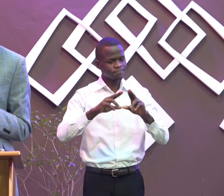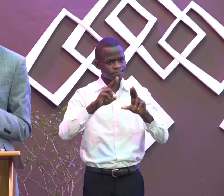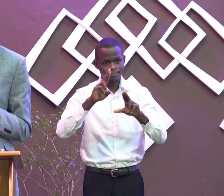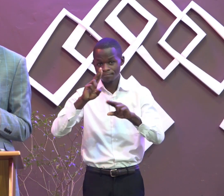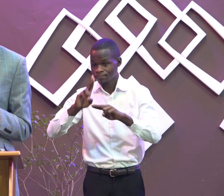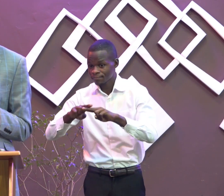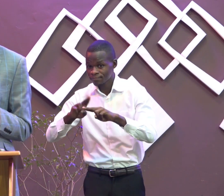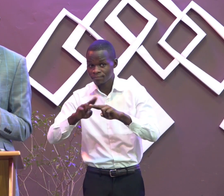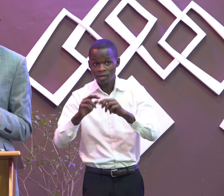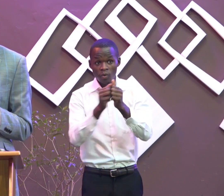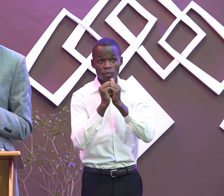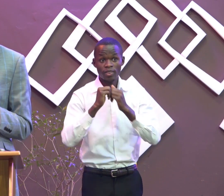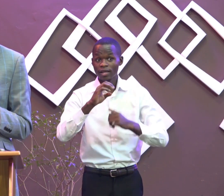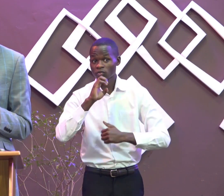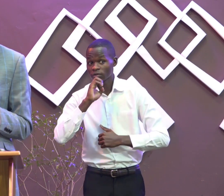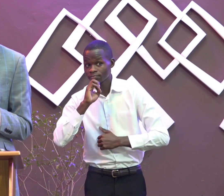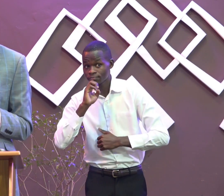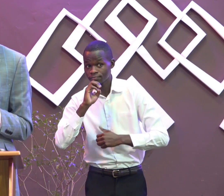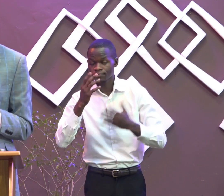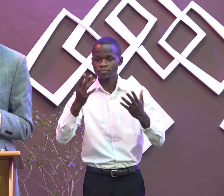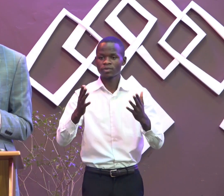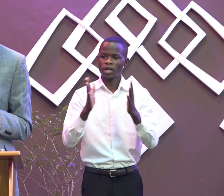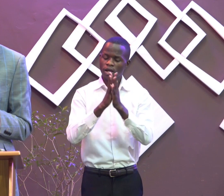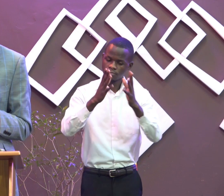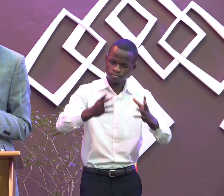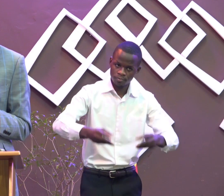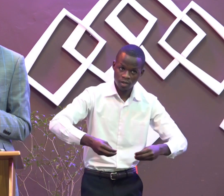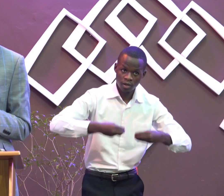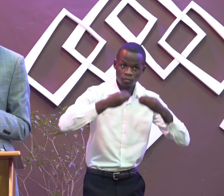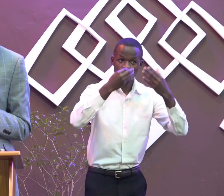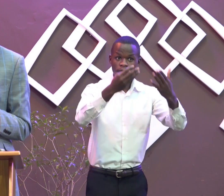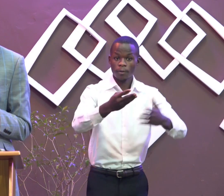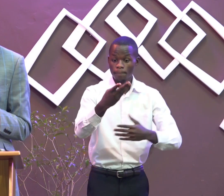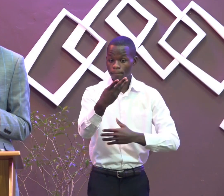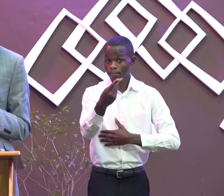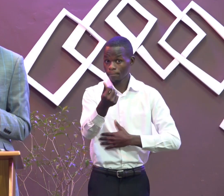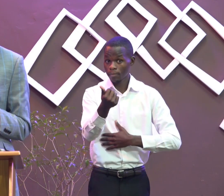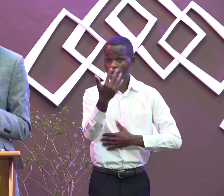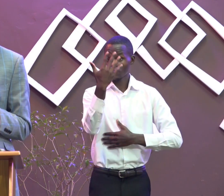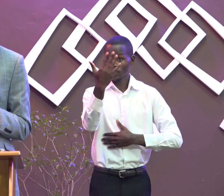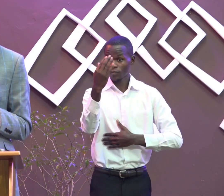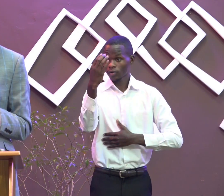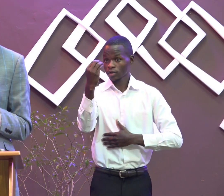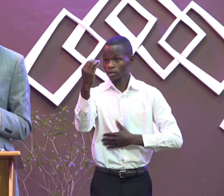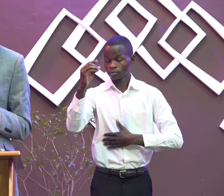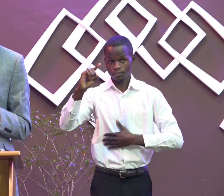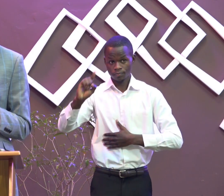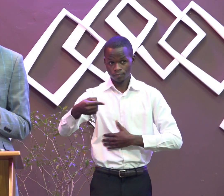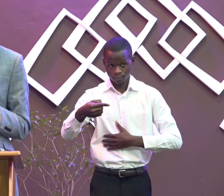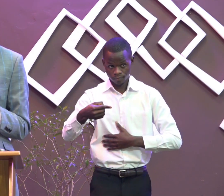n'abazeeyi. So we sat down with the elders. Tubawa sente 50,000. we gave the owners of the